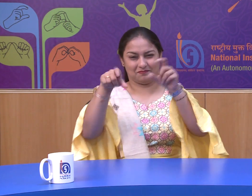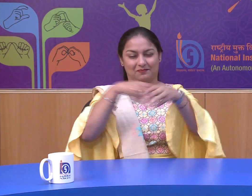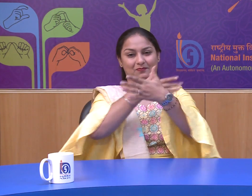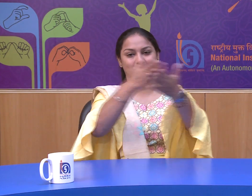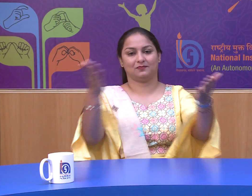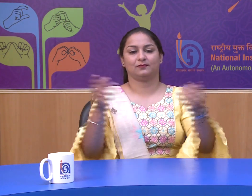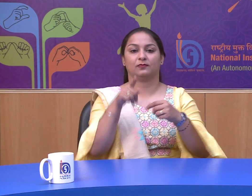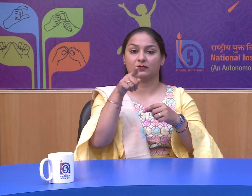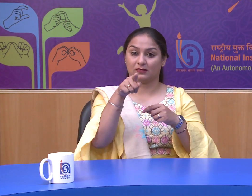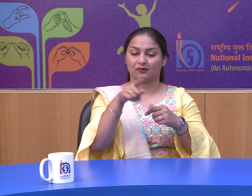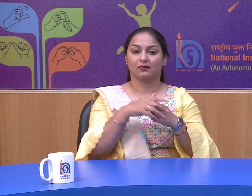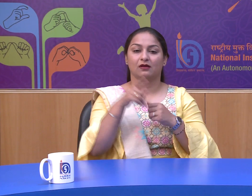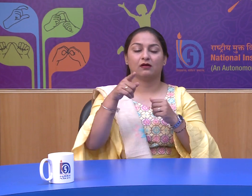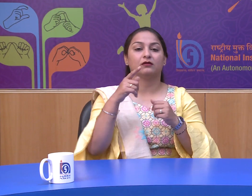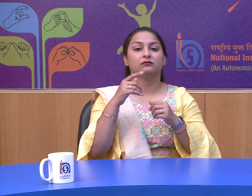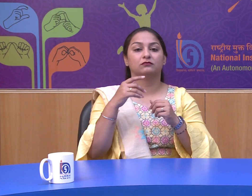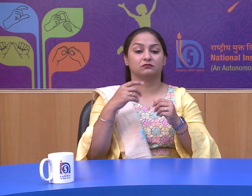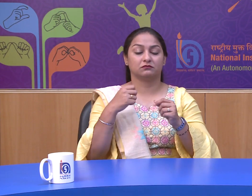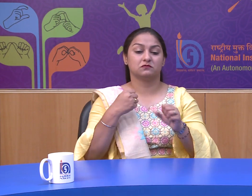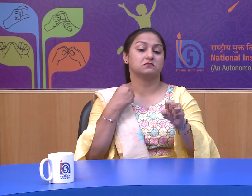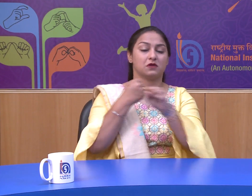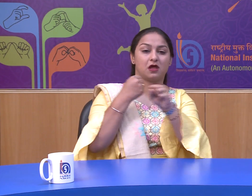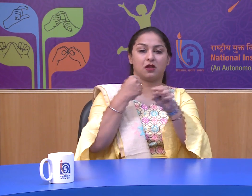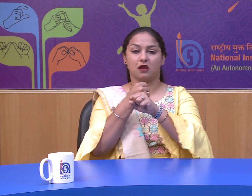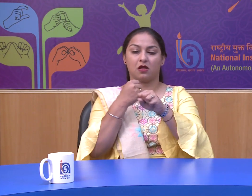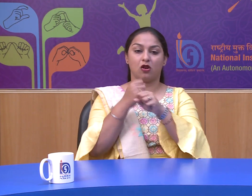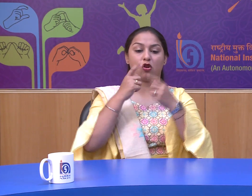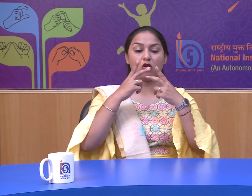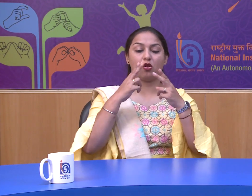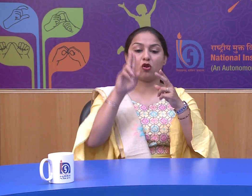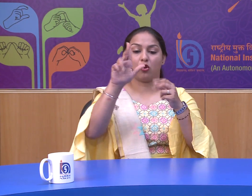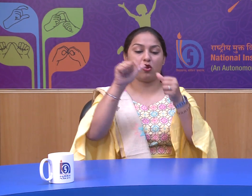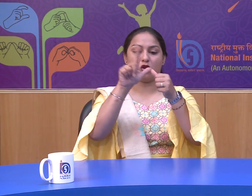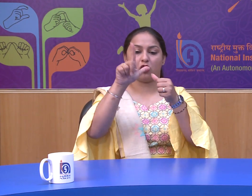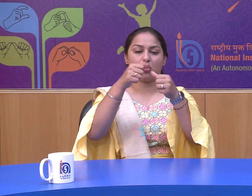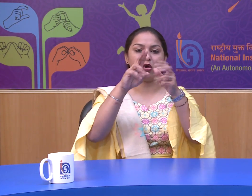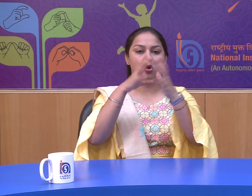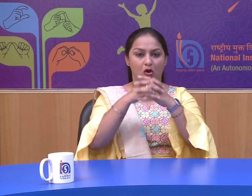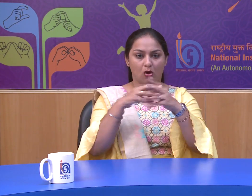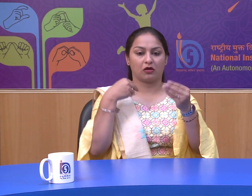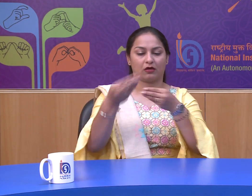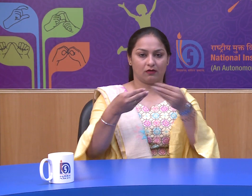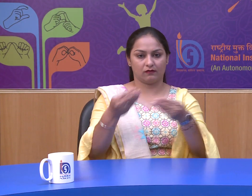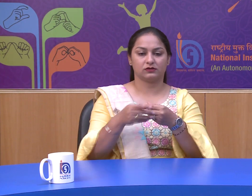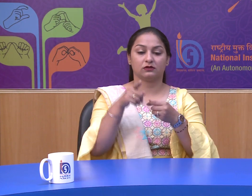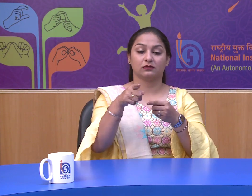Since they were the warriors, the lawgivers assigned them the status